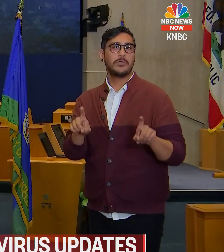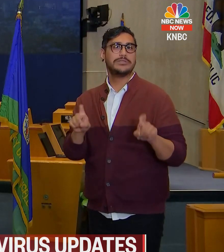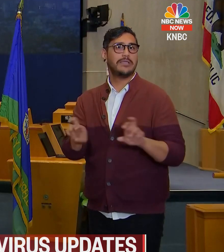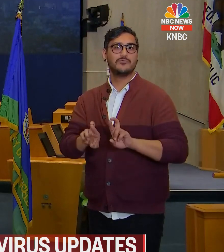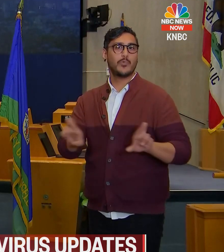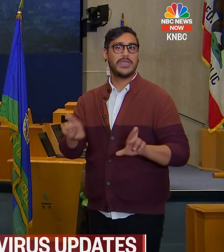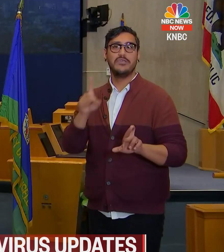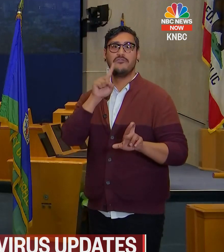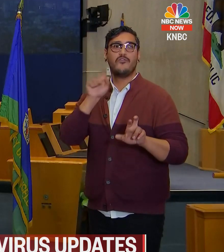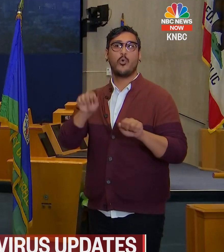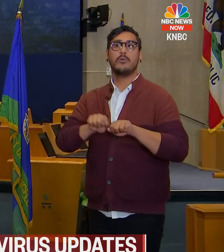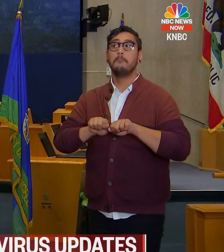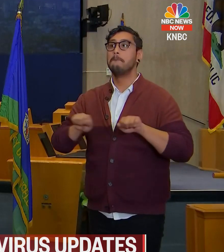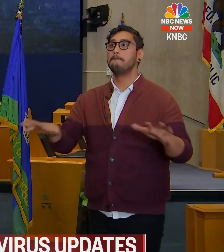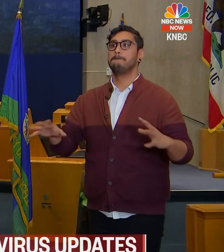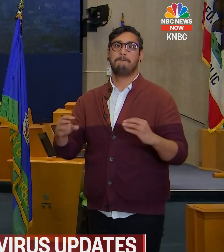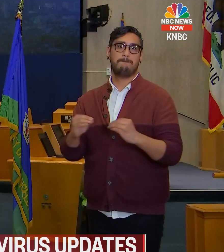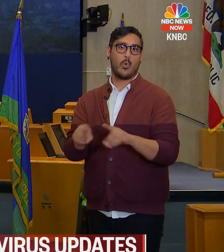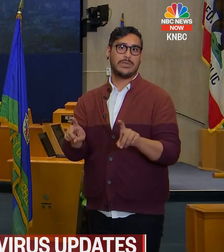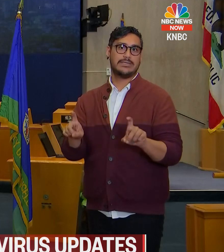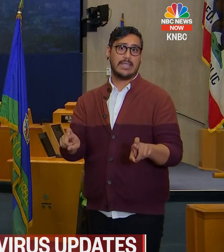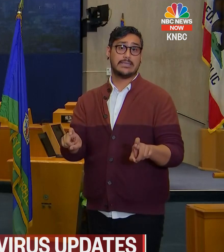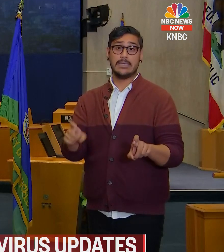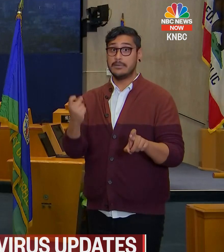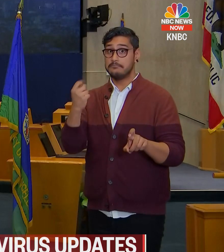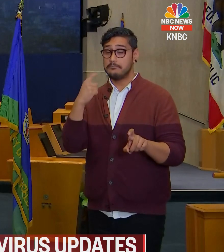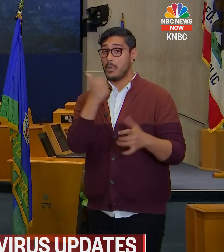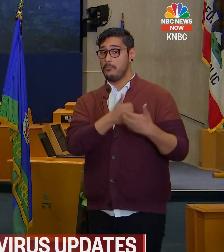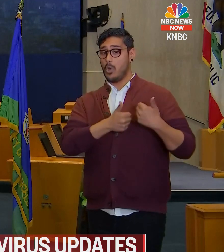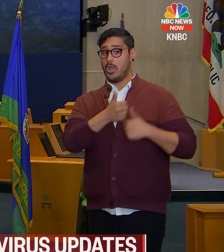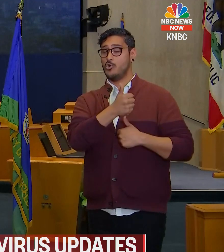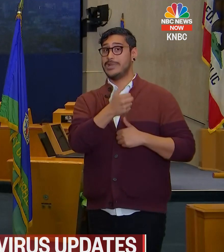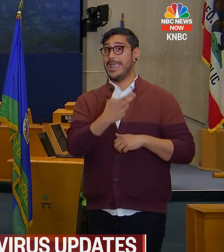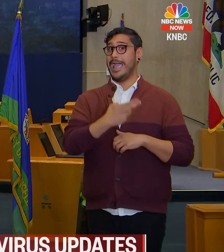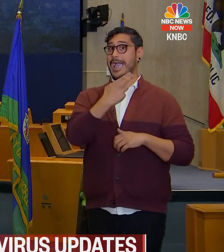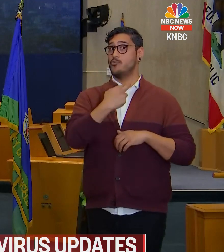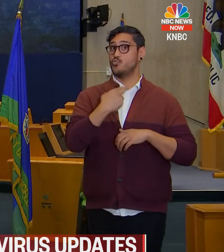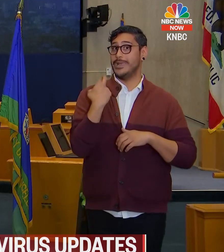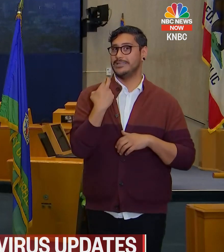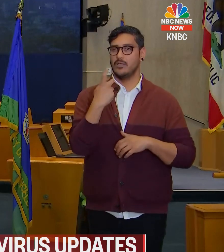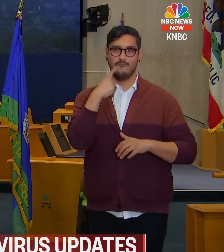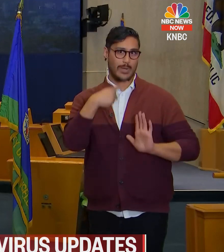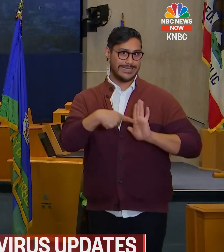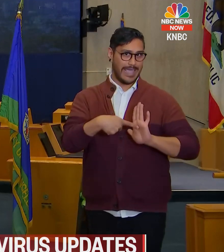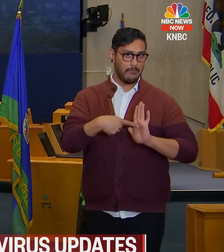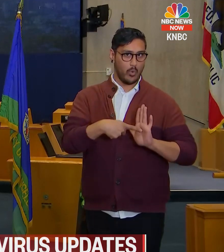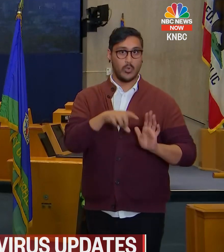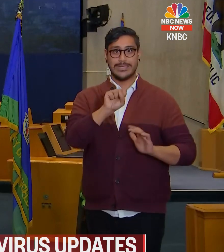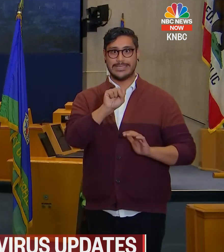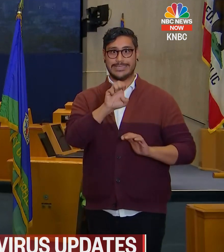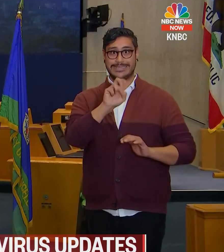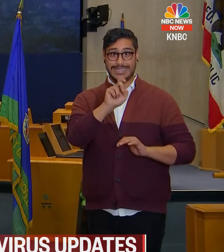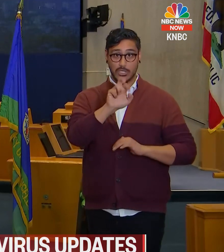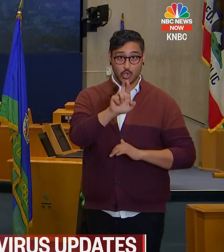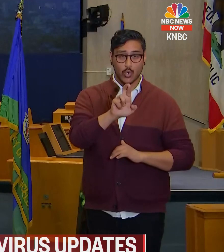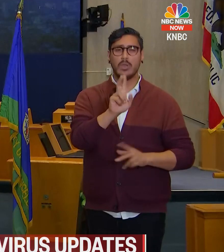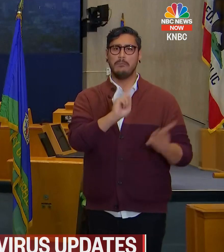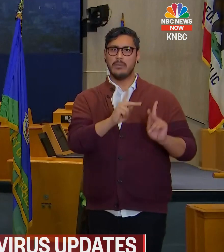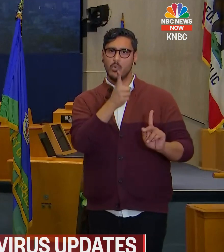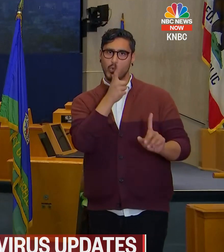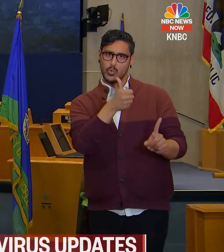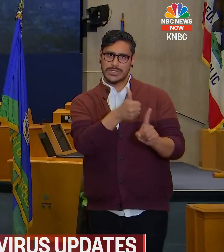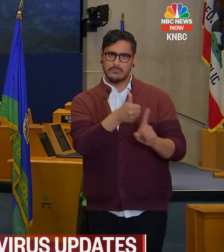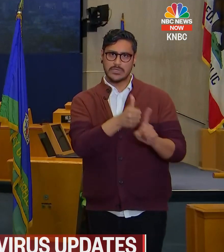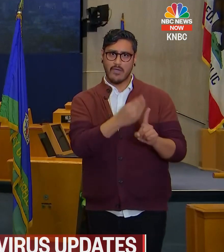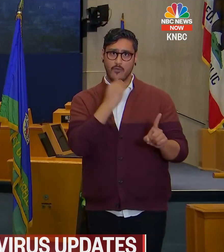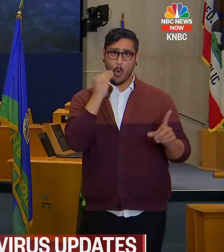to expand our testing further. Again, prioritizing high-risk populations like seniors, people experiencing homelessness, and those